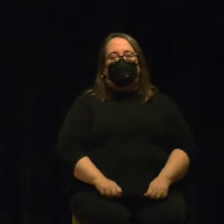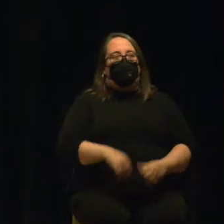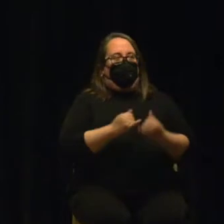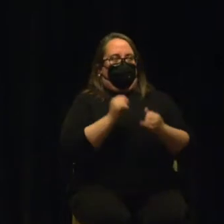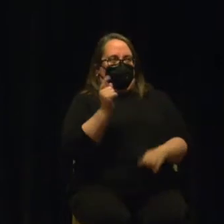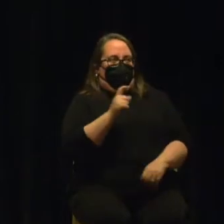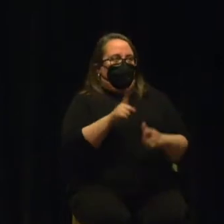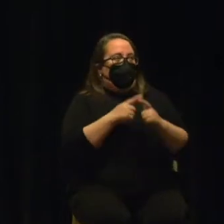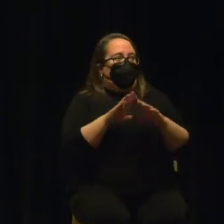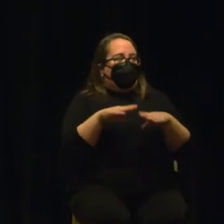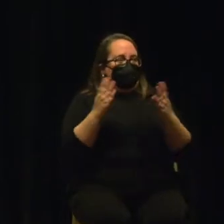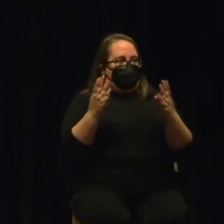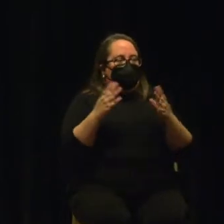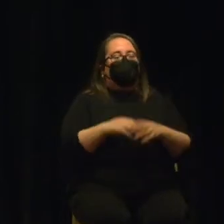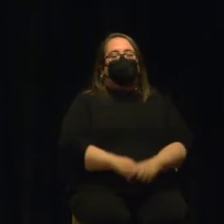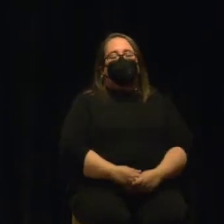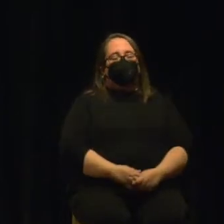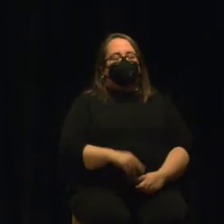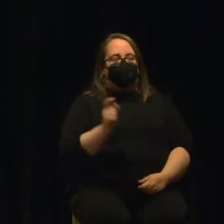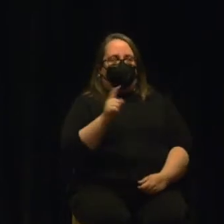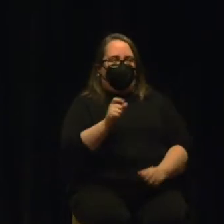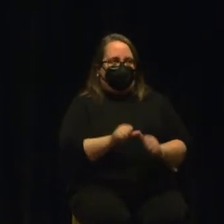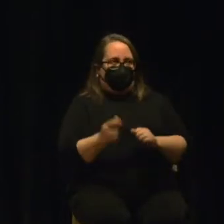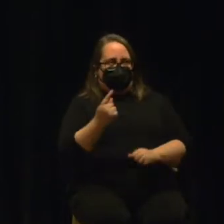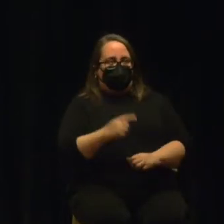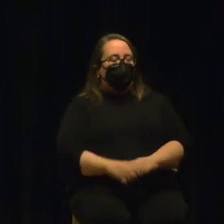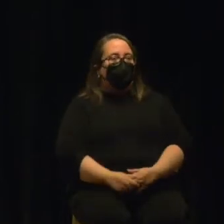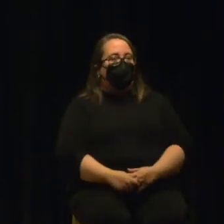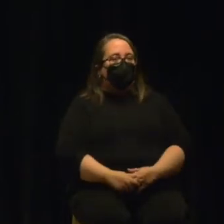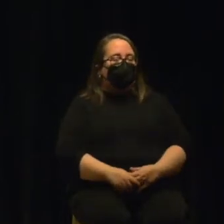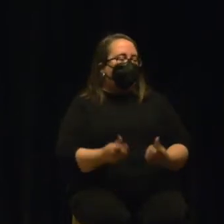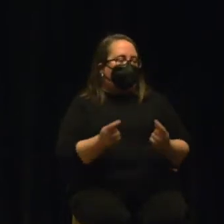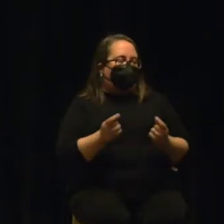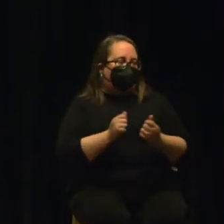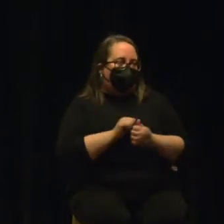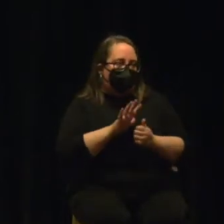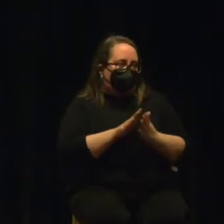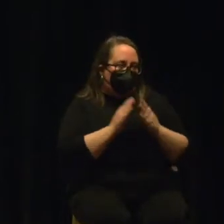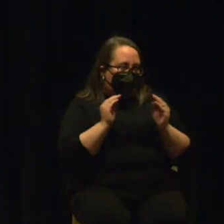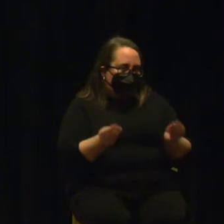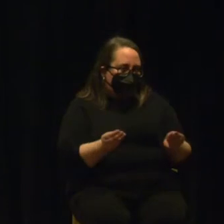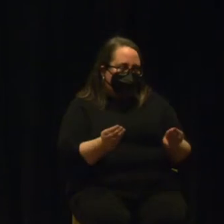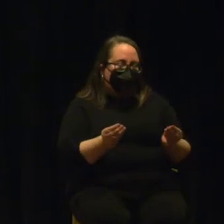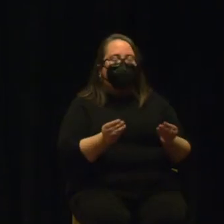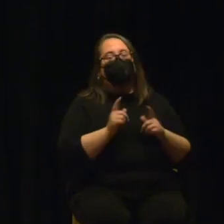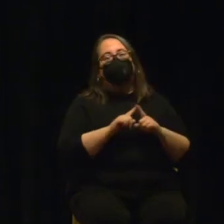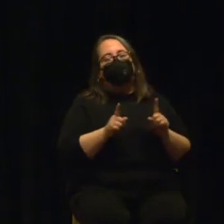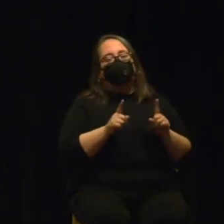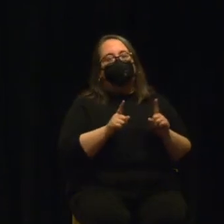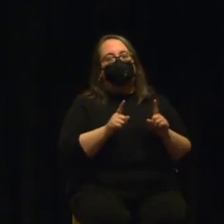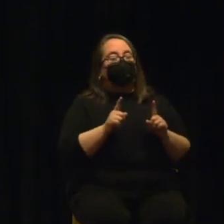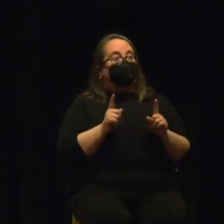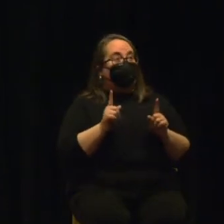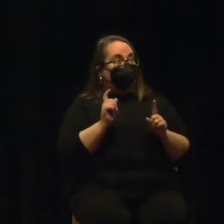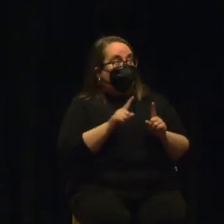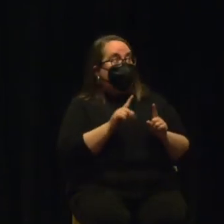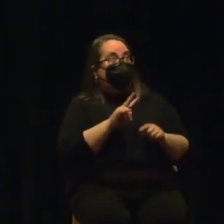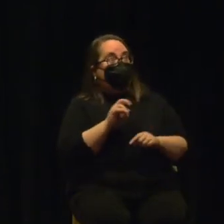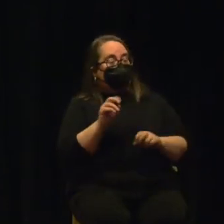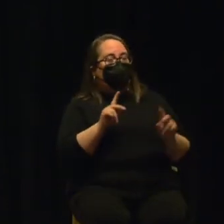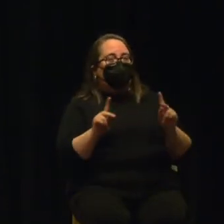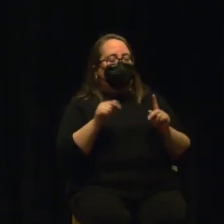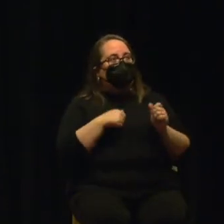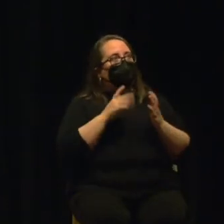question before we open it up. This is a question I ask everybody. It has nothing to do with your book or any of this, but I've asked 70 people this thing, and I should